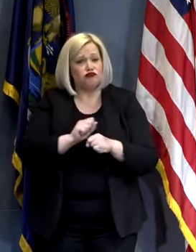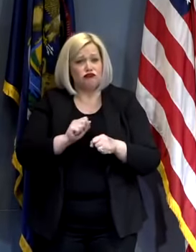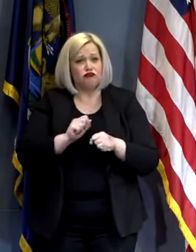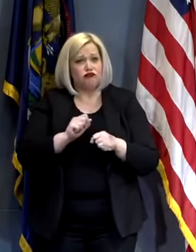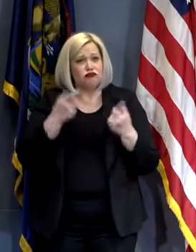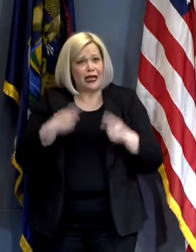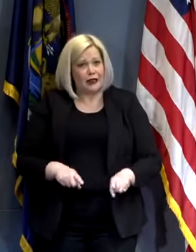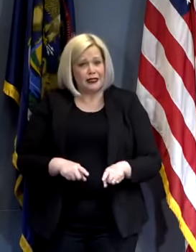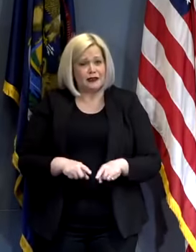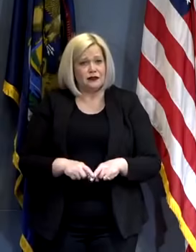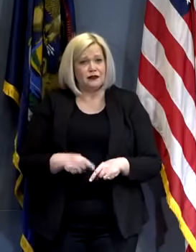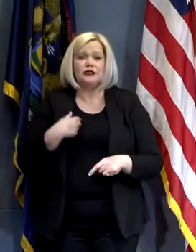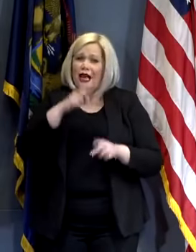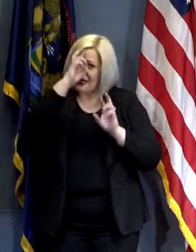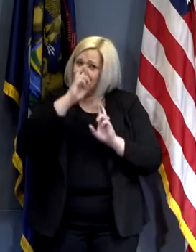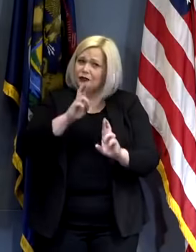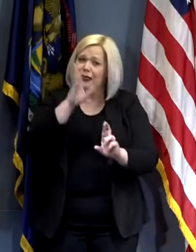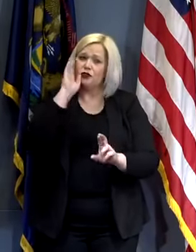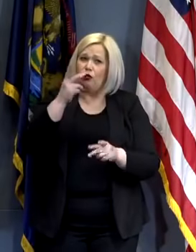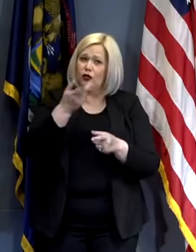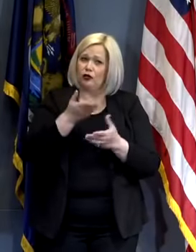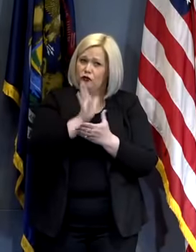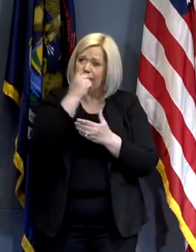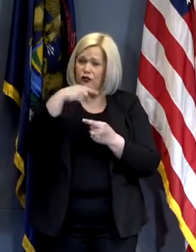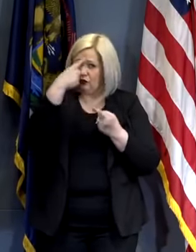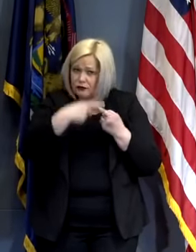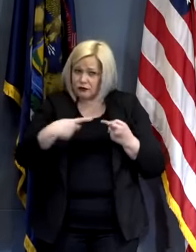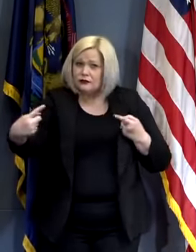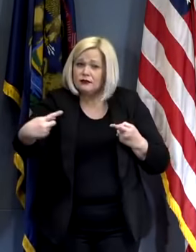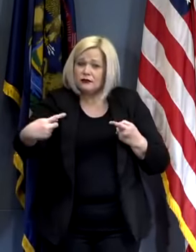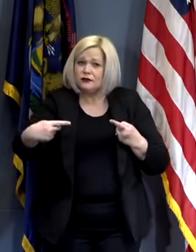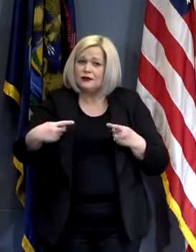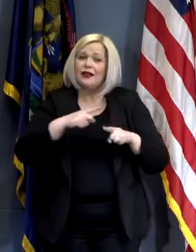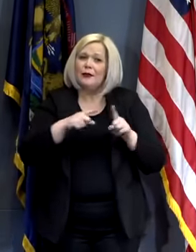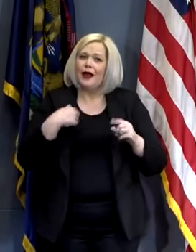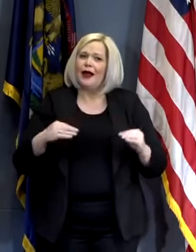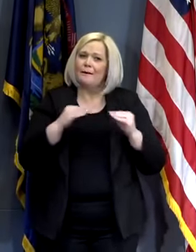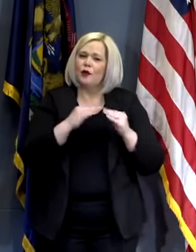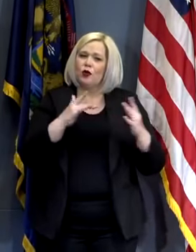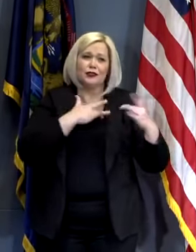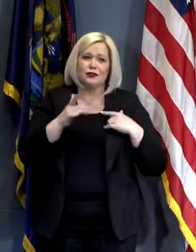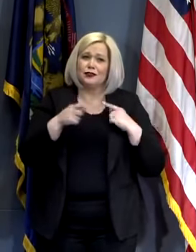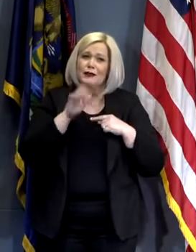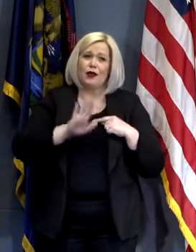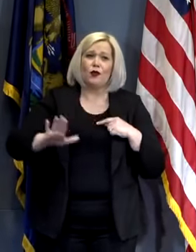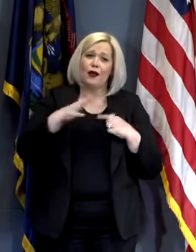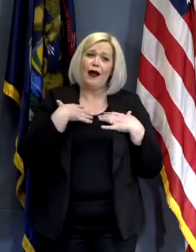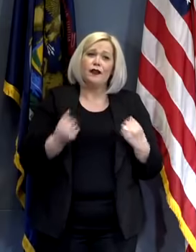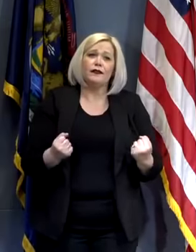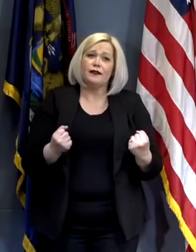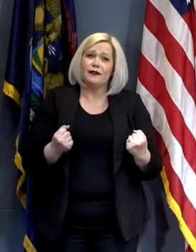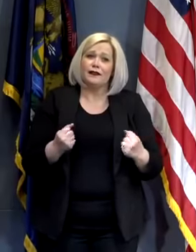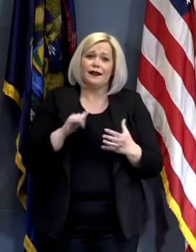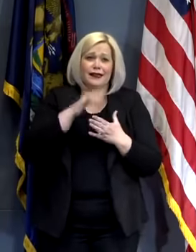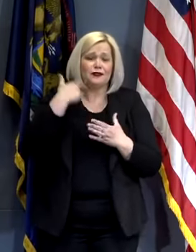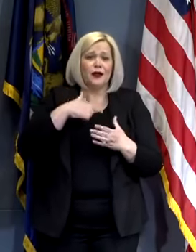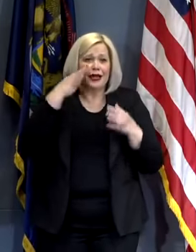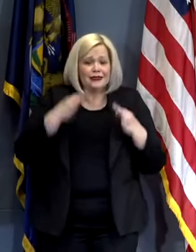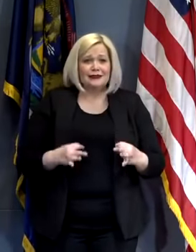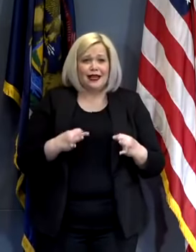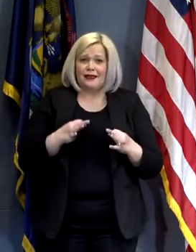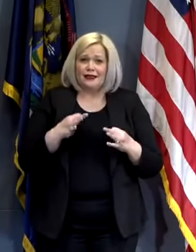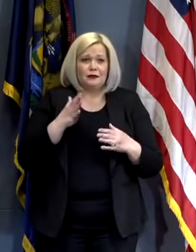dissent, I am worried about the health of the people of our state. That's what's driving every decision that I've made. None of this